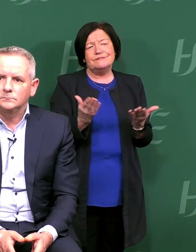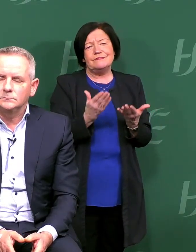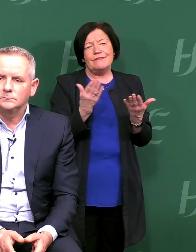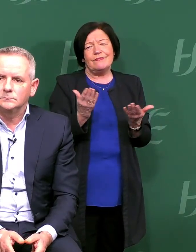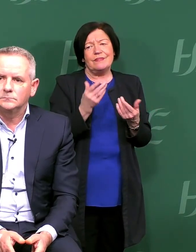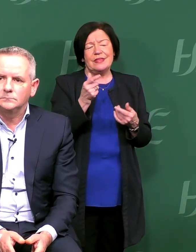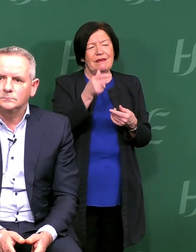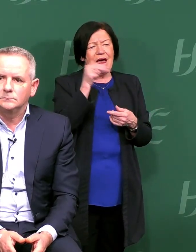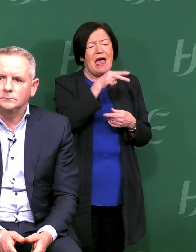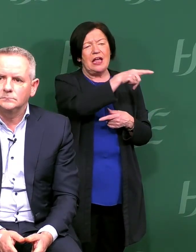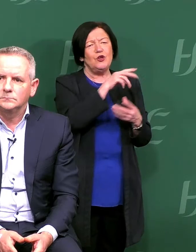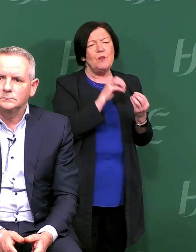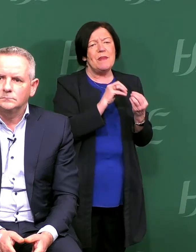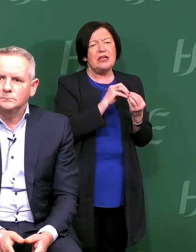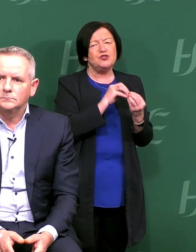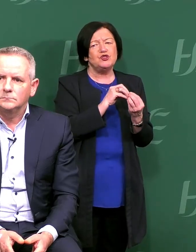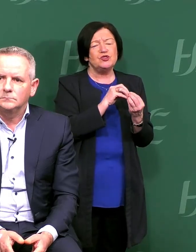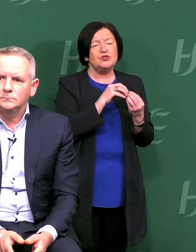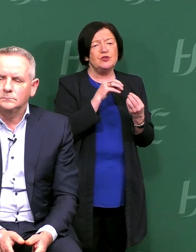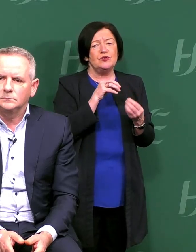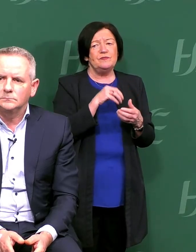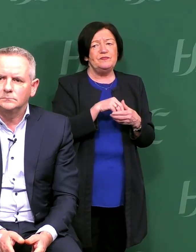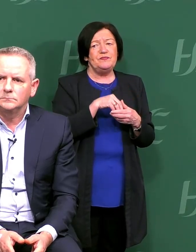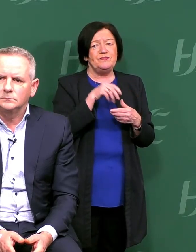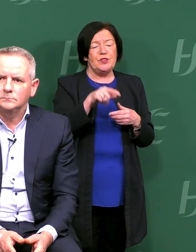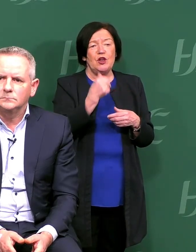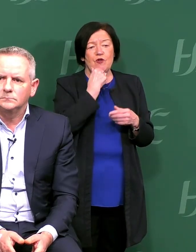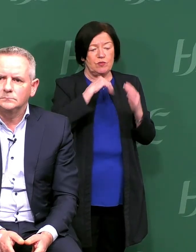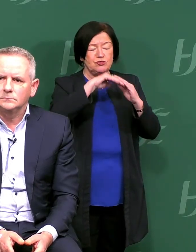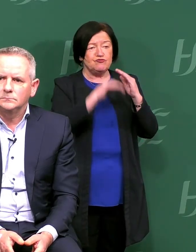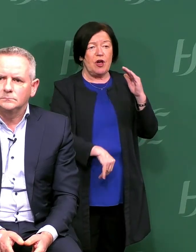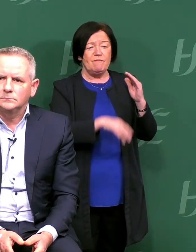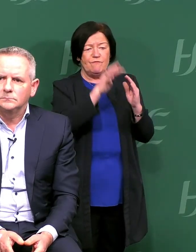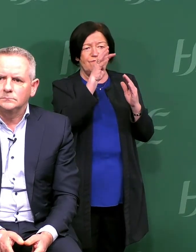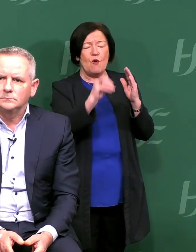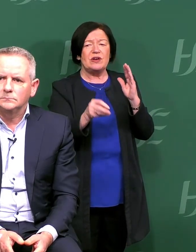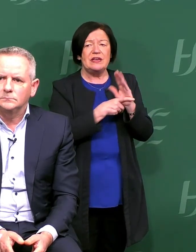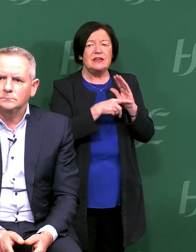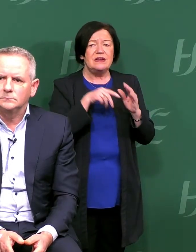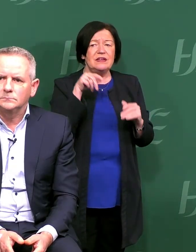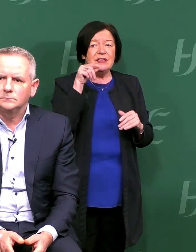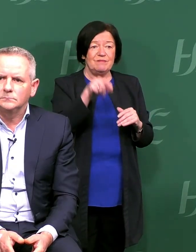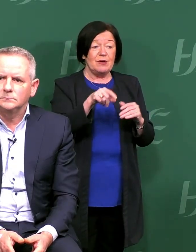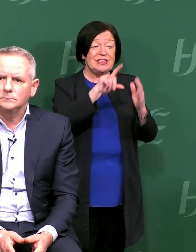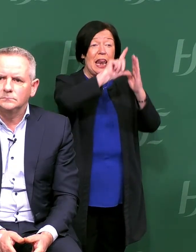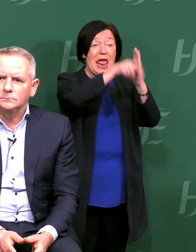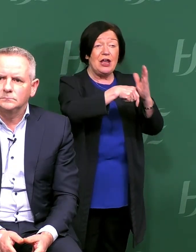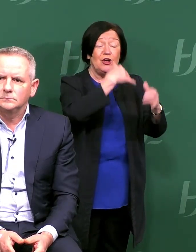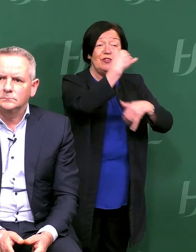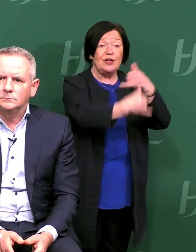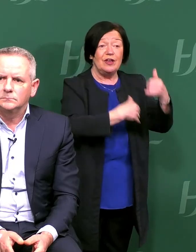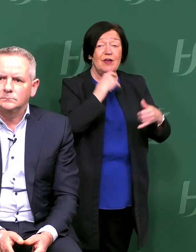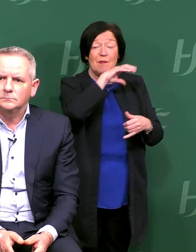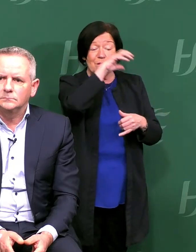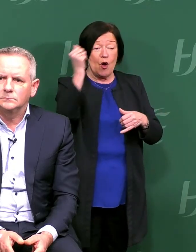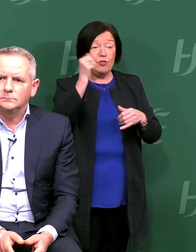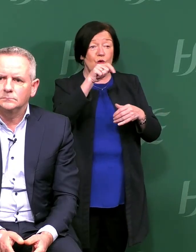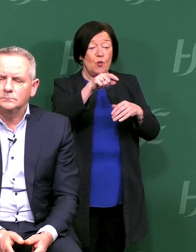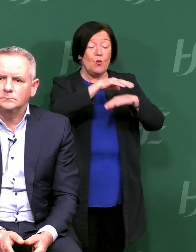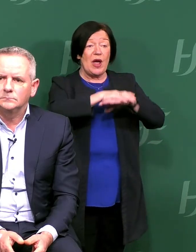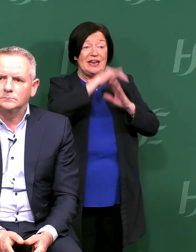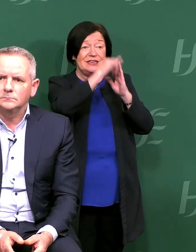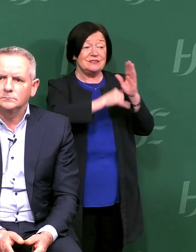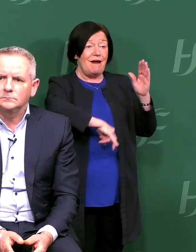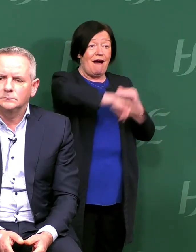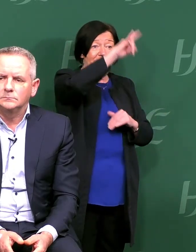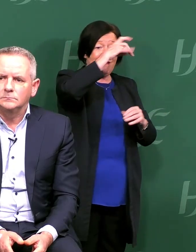just Anne, I think you said, or one of you said, that numbers dropped 40,000 or something, but that was in the latter part of the year. Both the main waiting lists were higher at the end